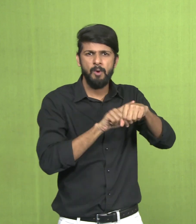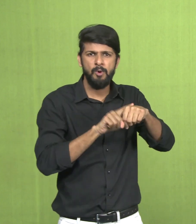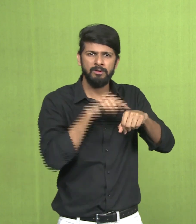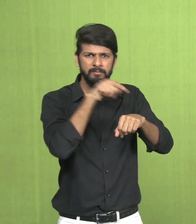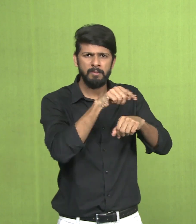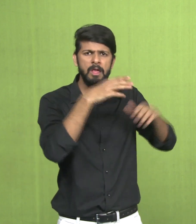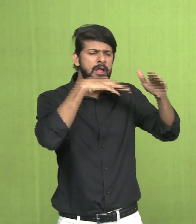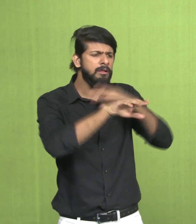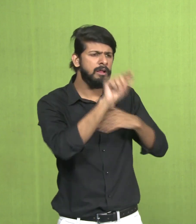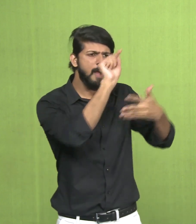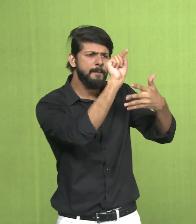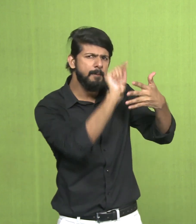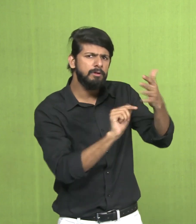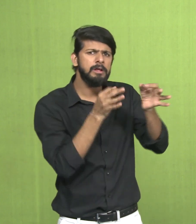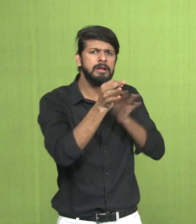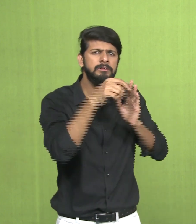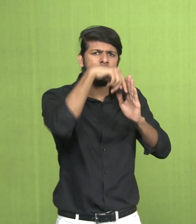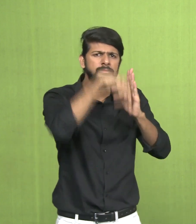describe the dancing girl